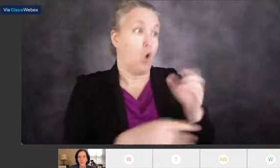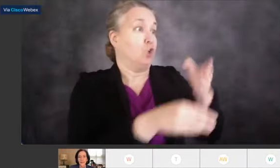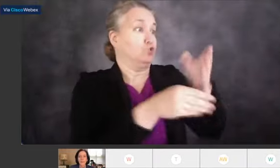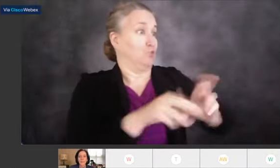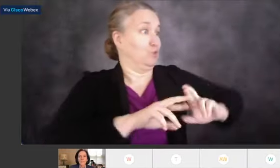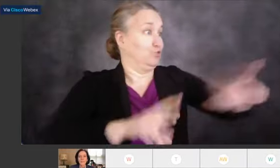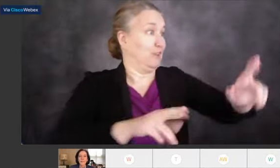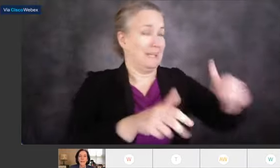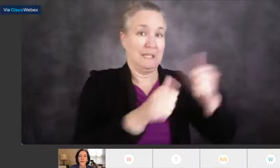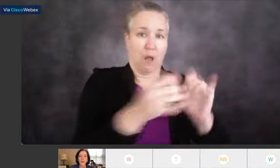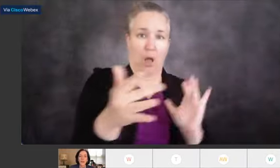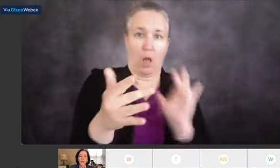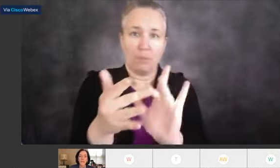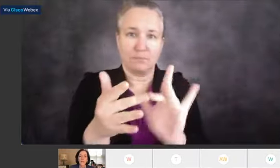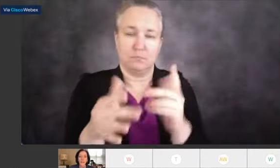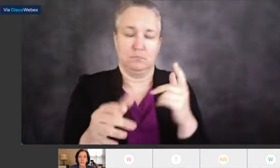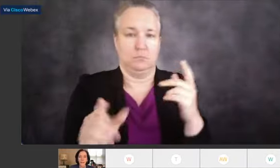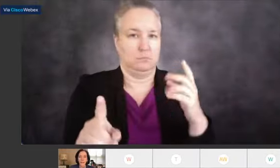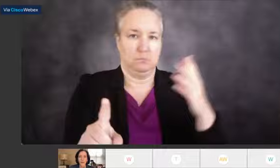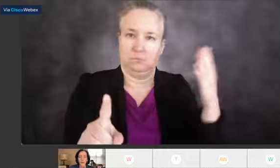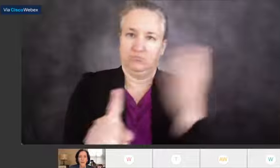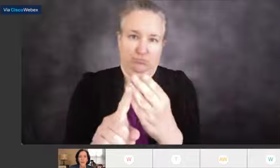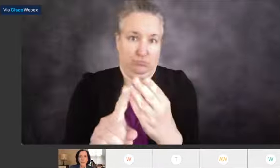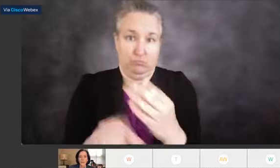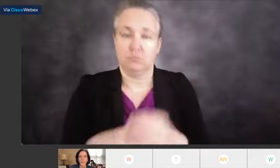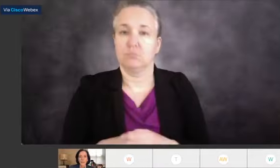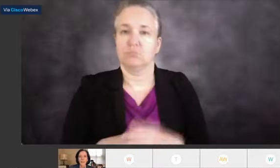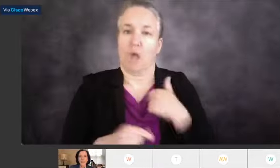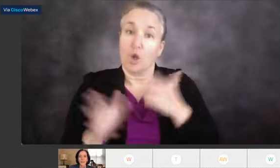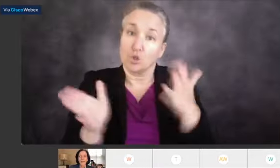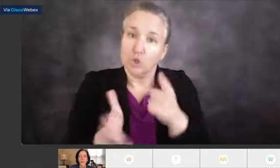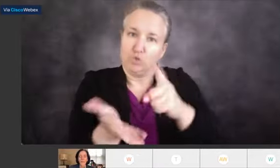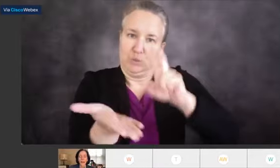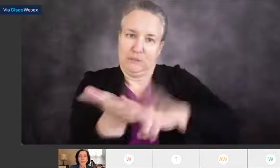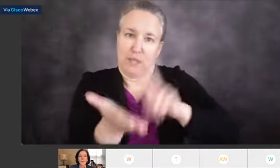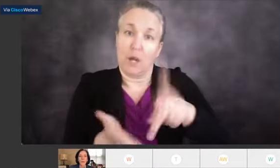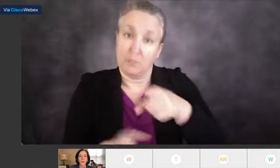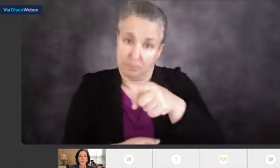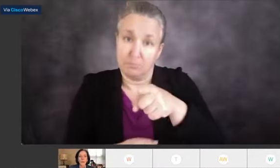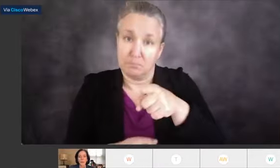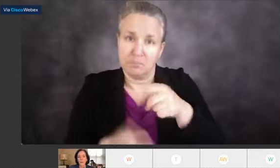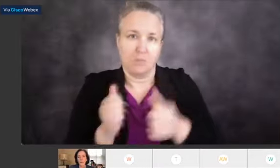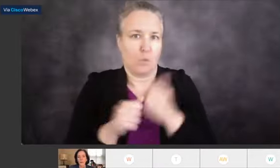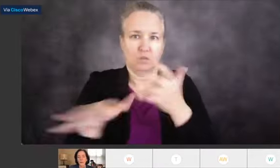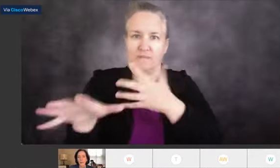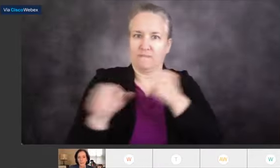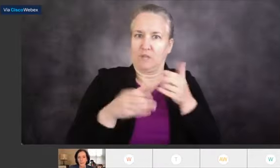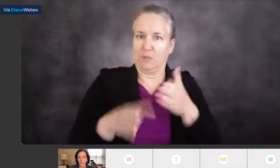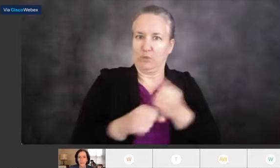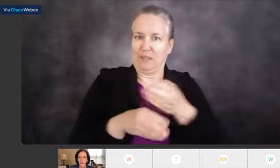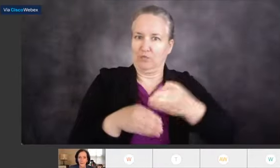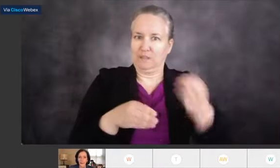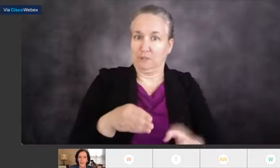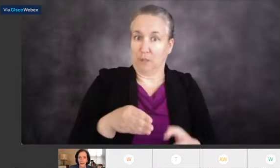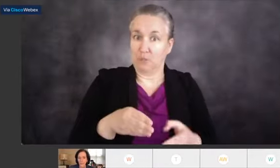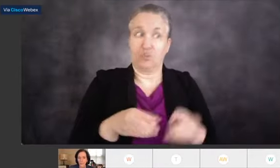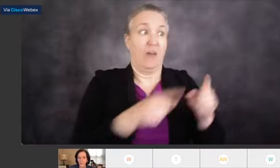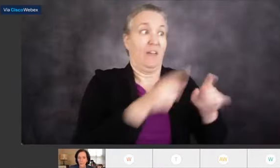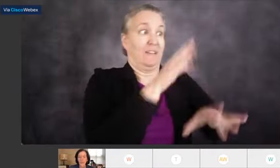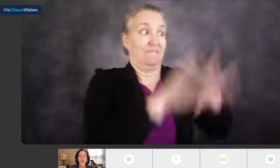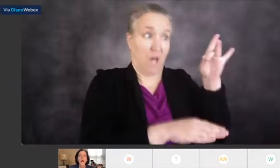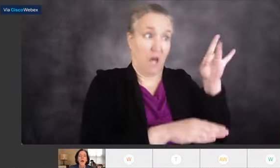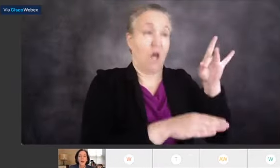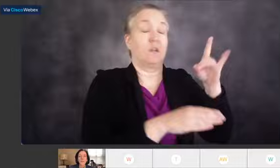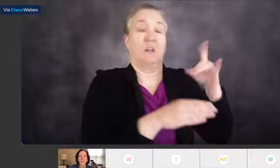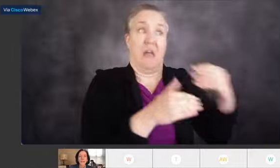is ready. I encourage you to sign up for that notification. That is the fastest way to get your result as soon as it is